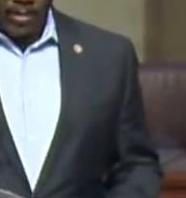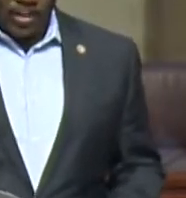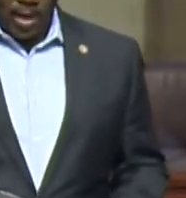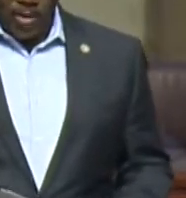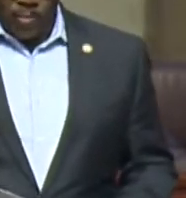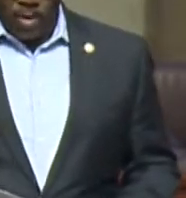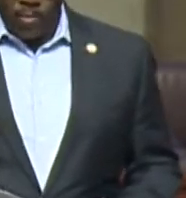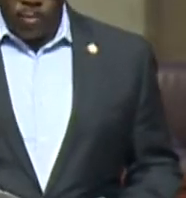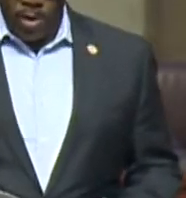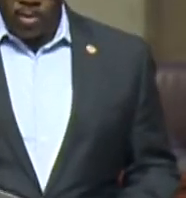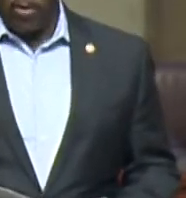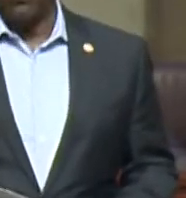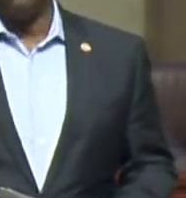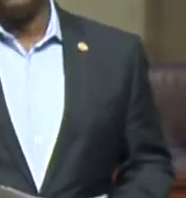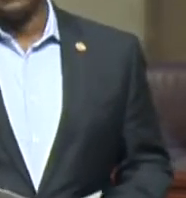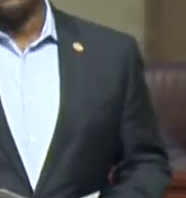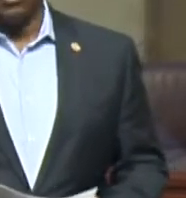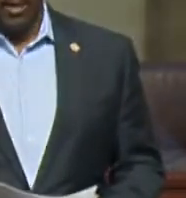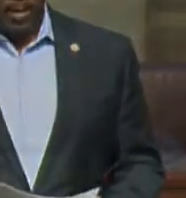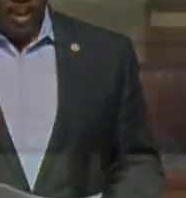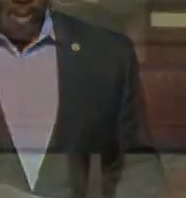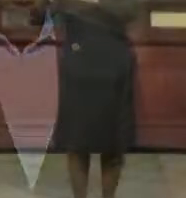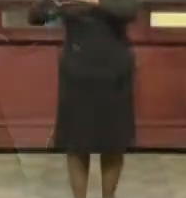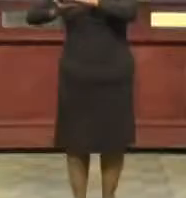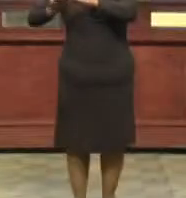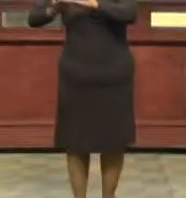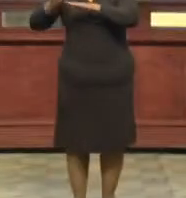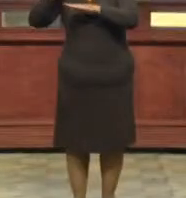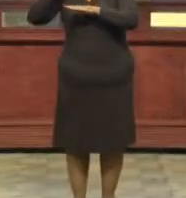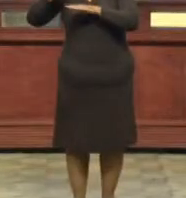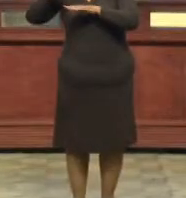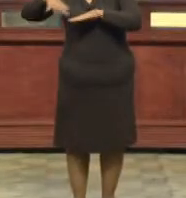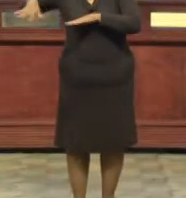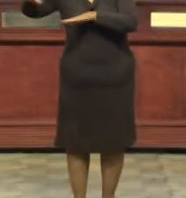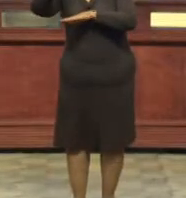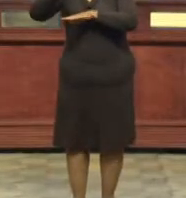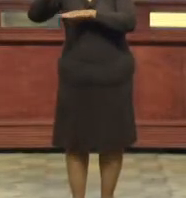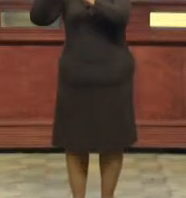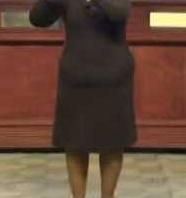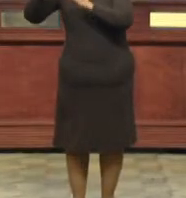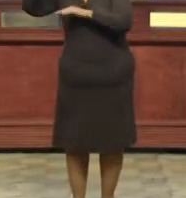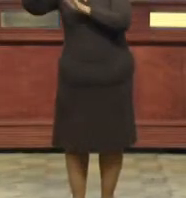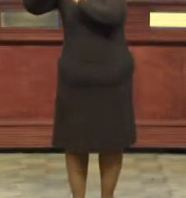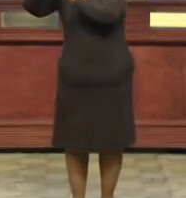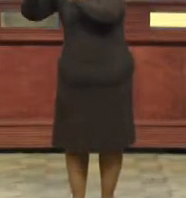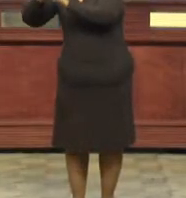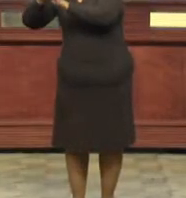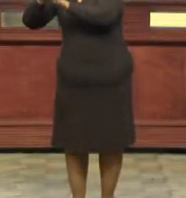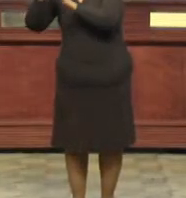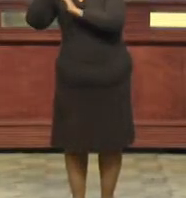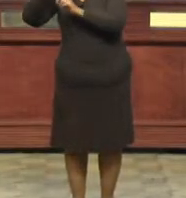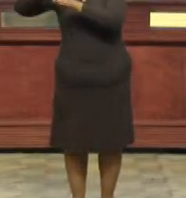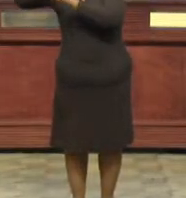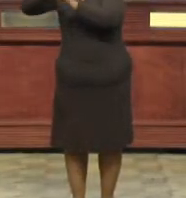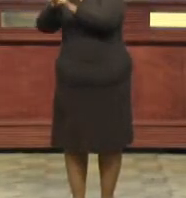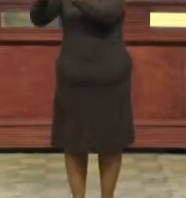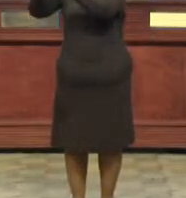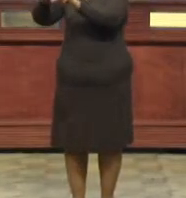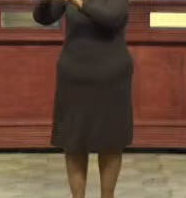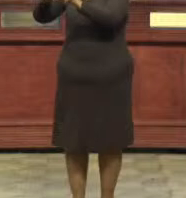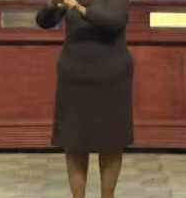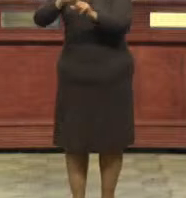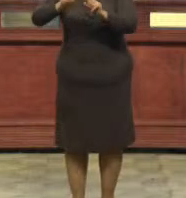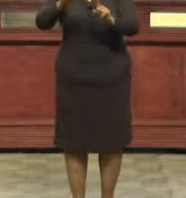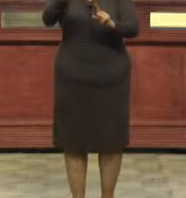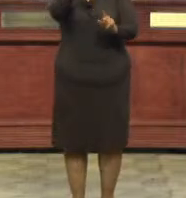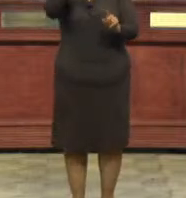as a state-run regional COVID-19 testing site. As a reminder, it will close